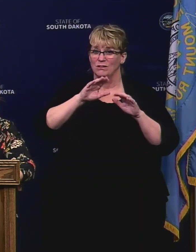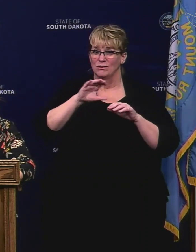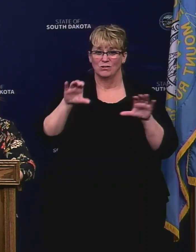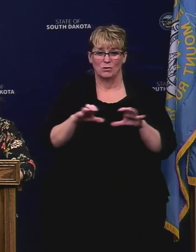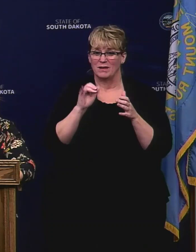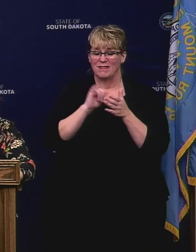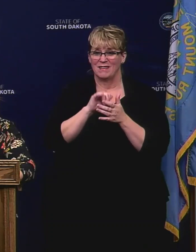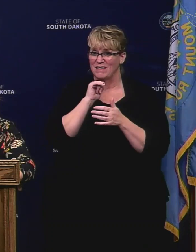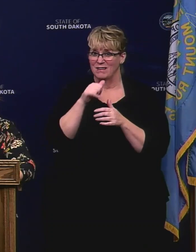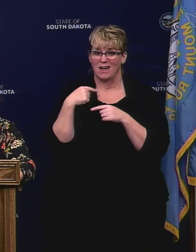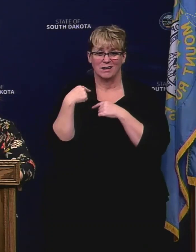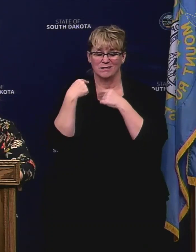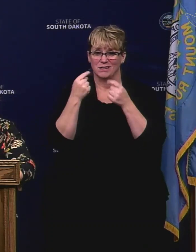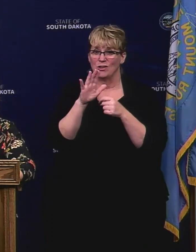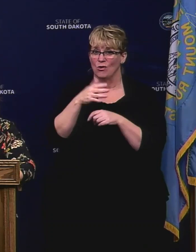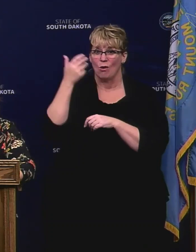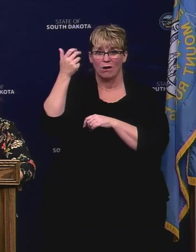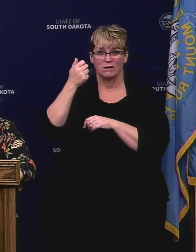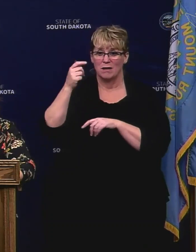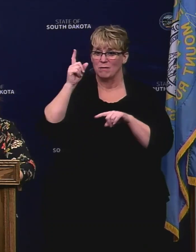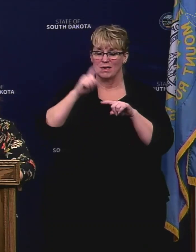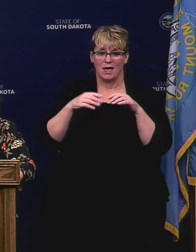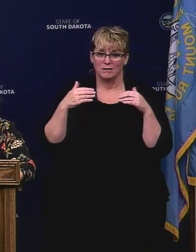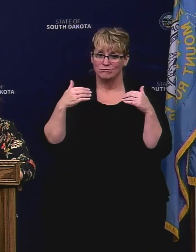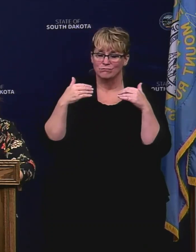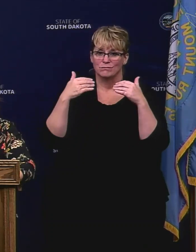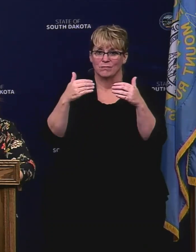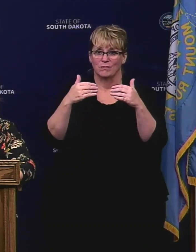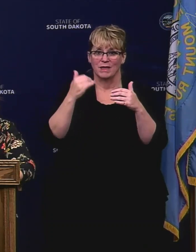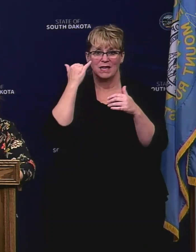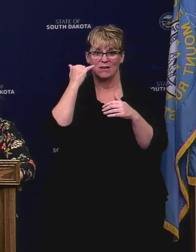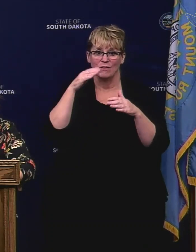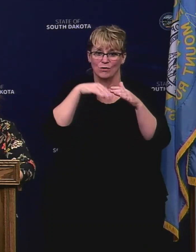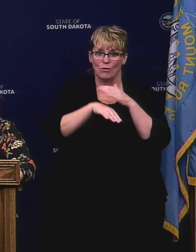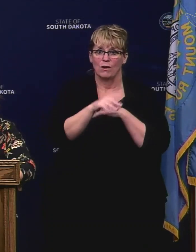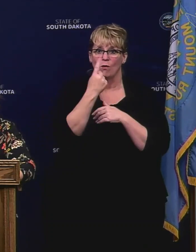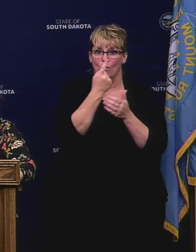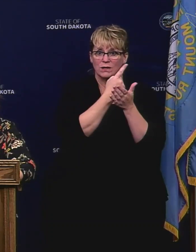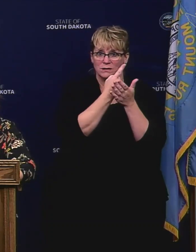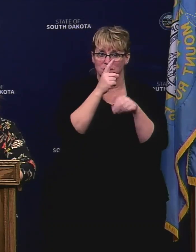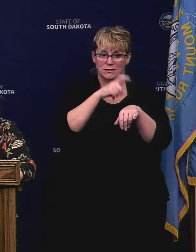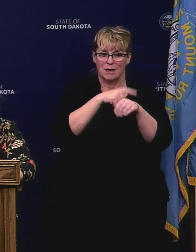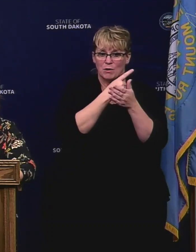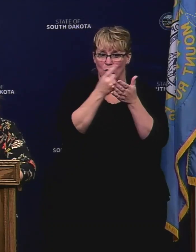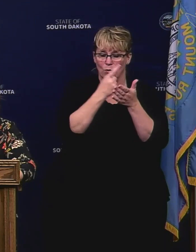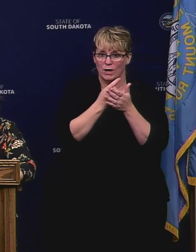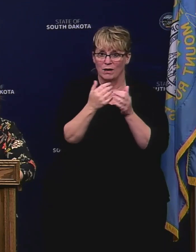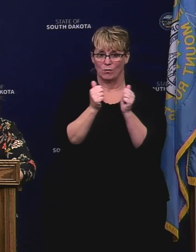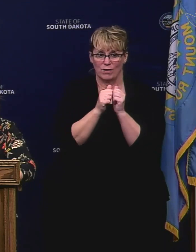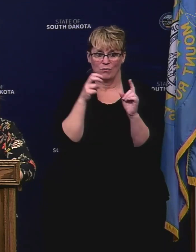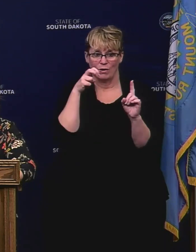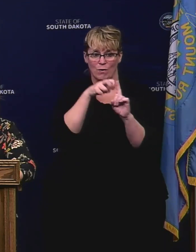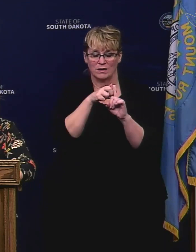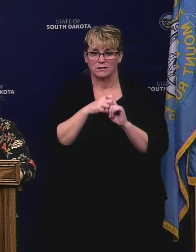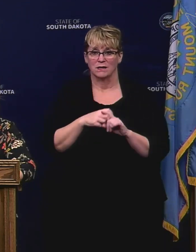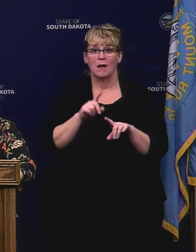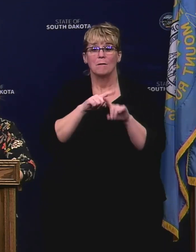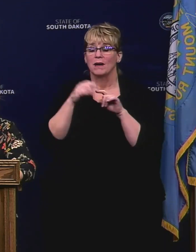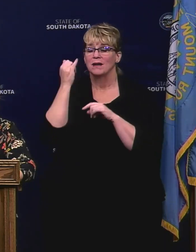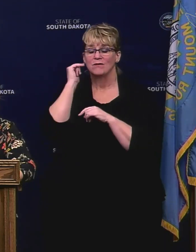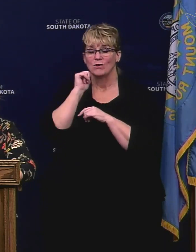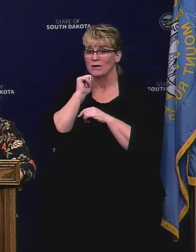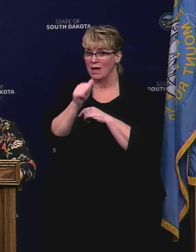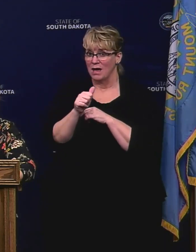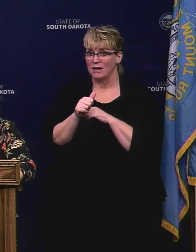that, and your claim cannot move forward if you're not going in once a week and doing that request. However, if you've not been doing it,